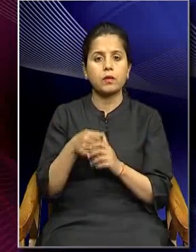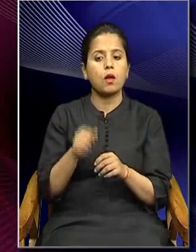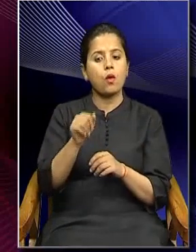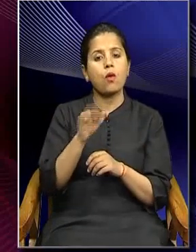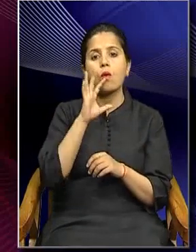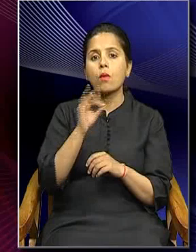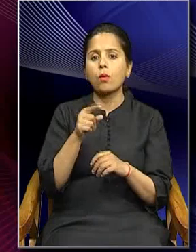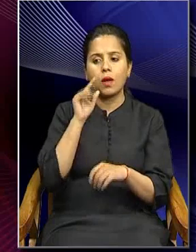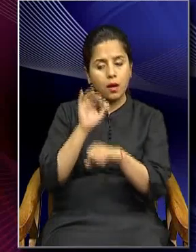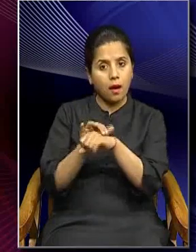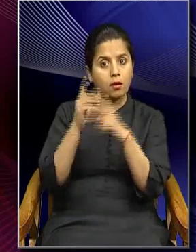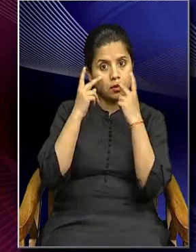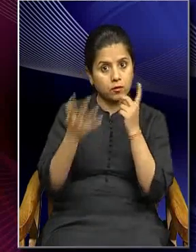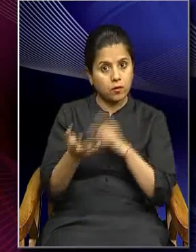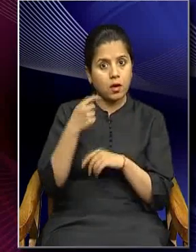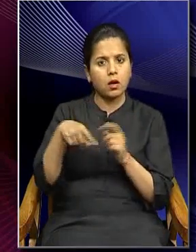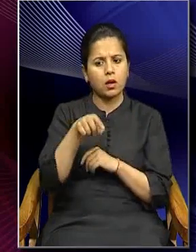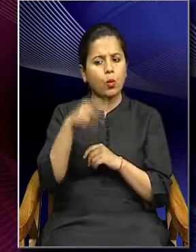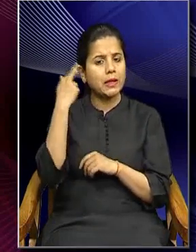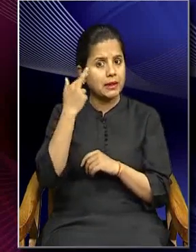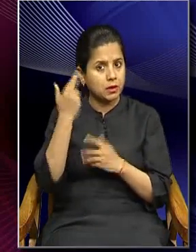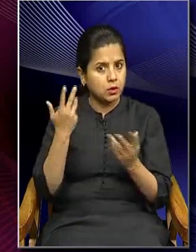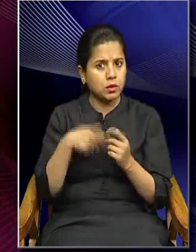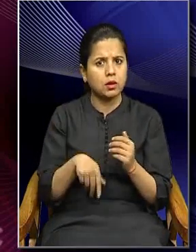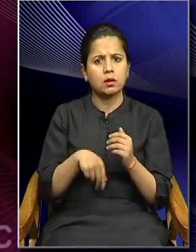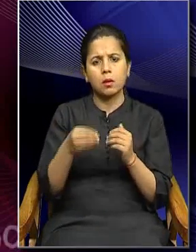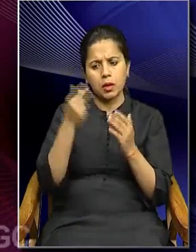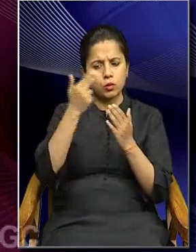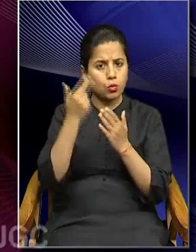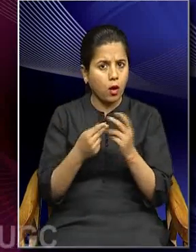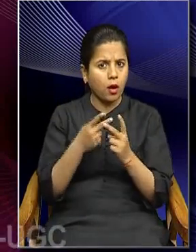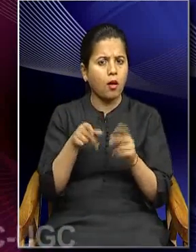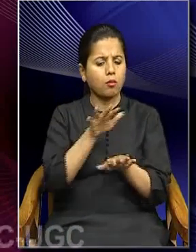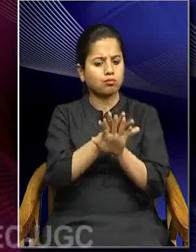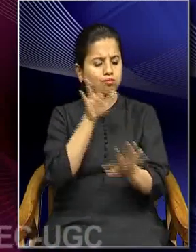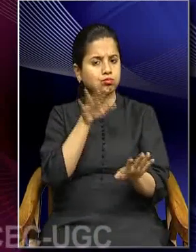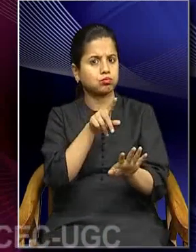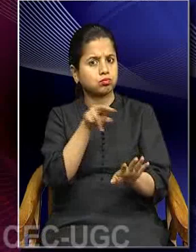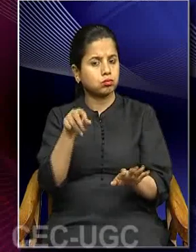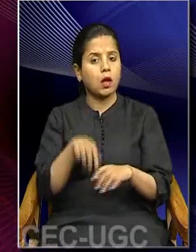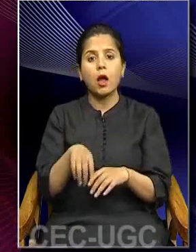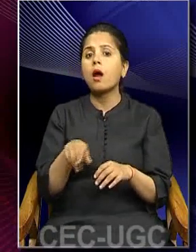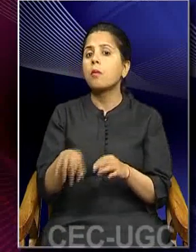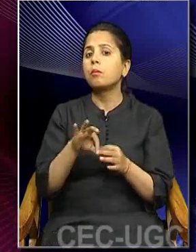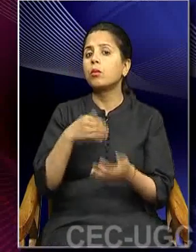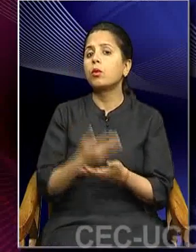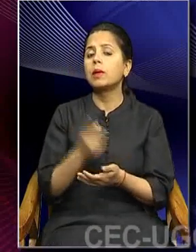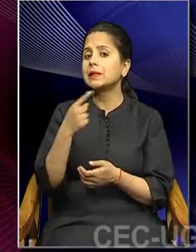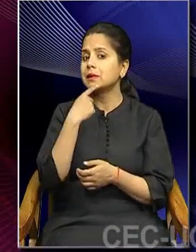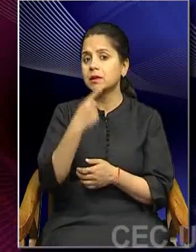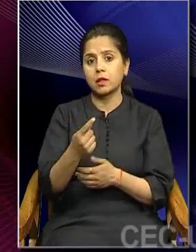of recognition, causation, and drawing inferences. Buddhists, however, claim